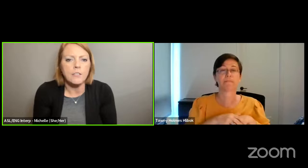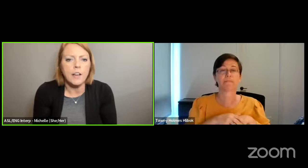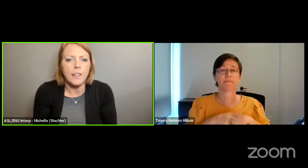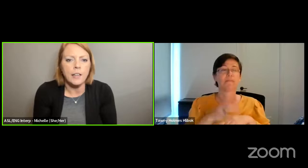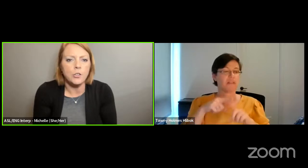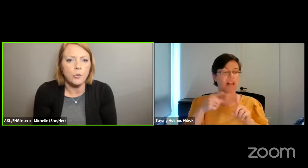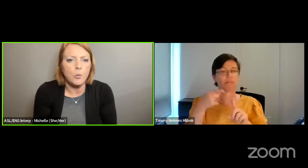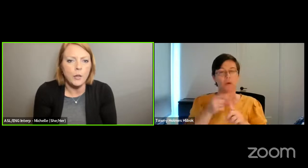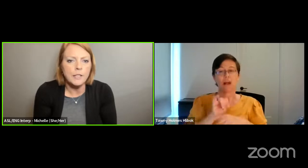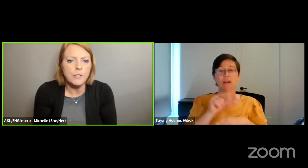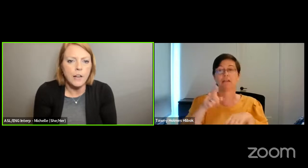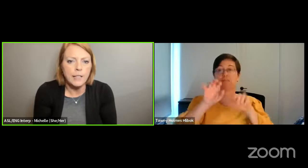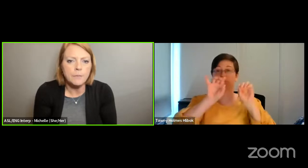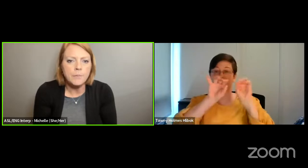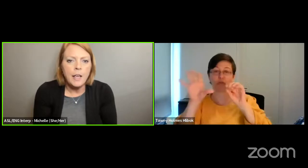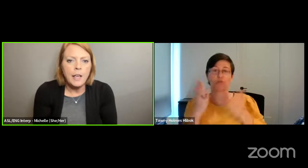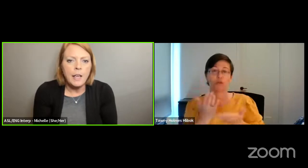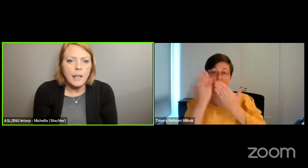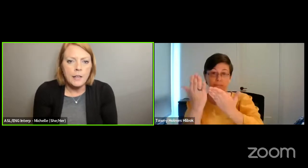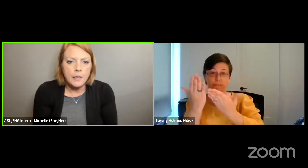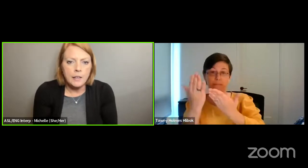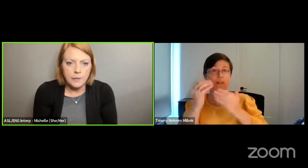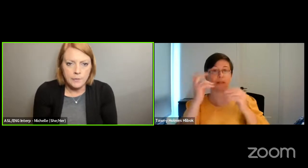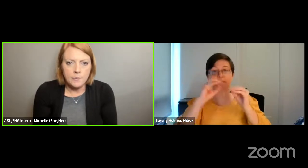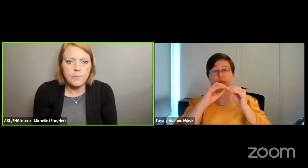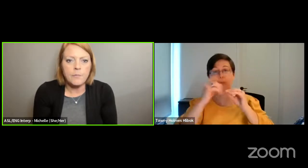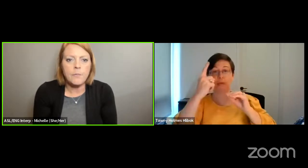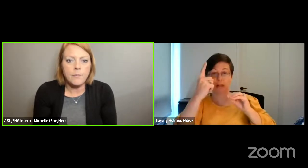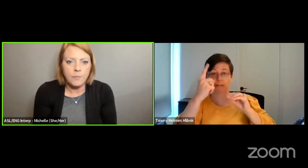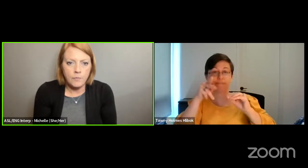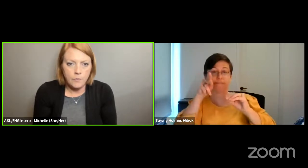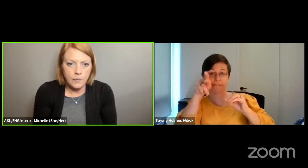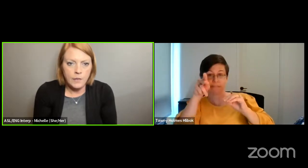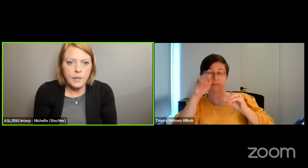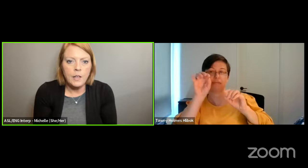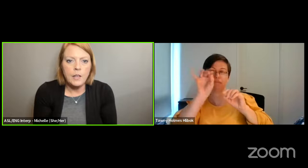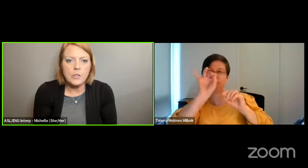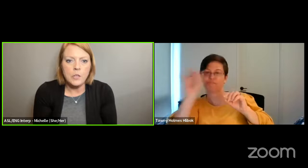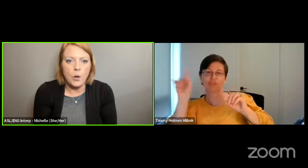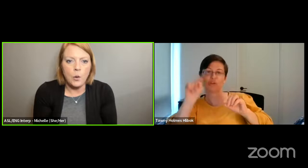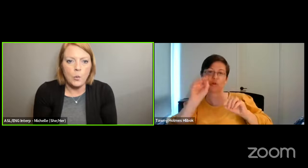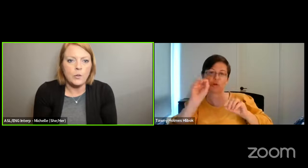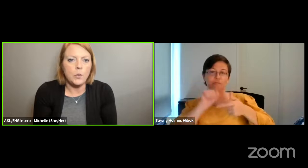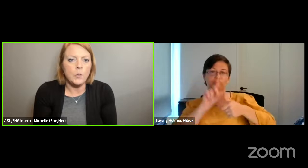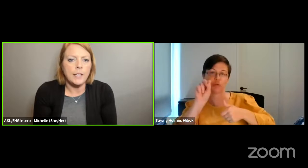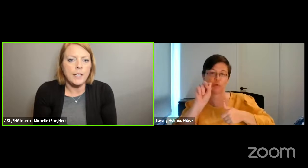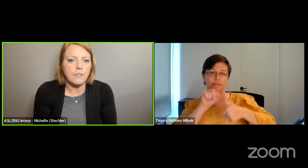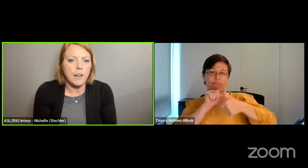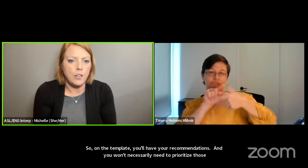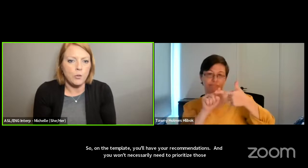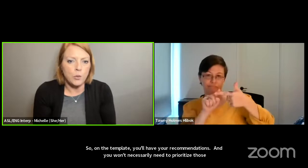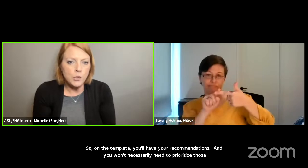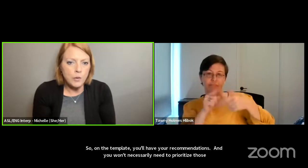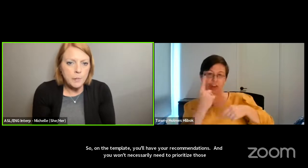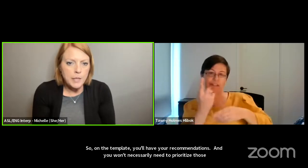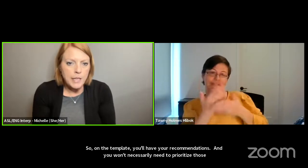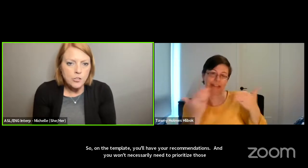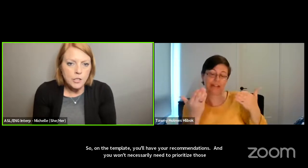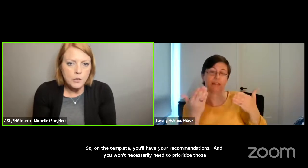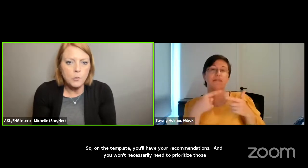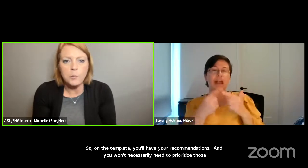want to identify that in your report is fine. So you would identify your